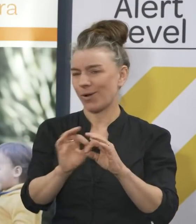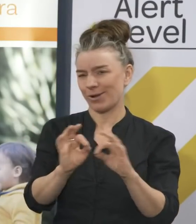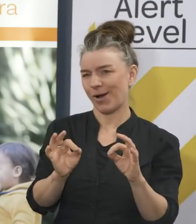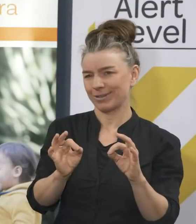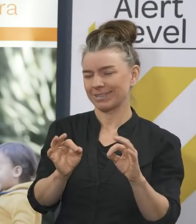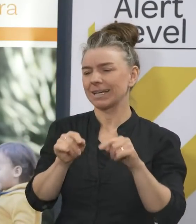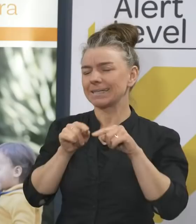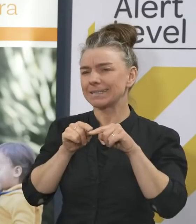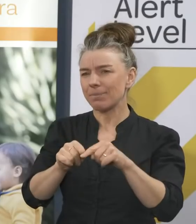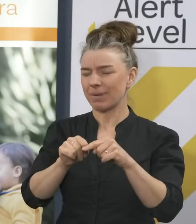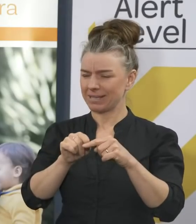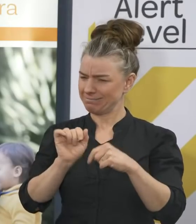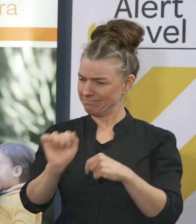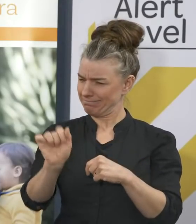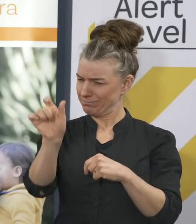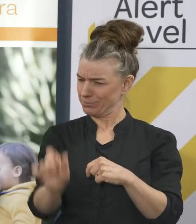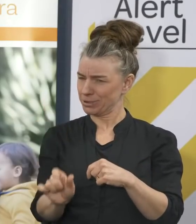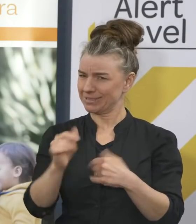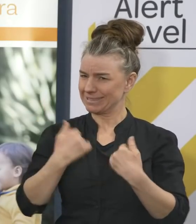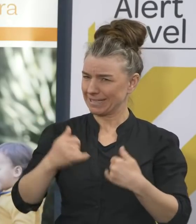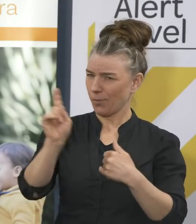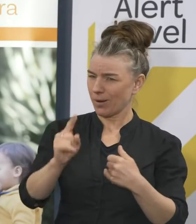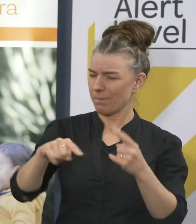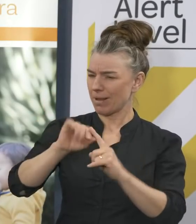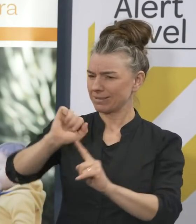on the exact nature of their symptoms.